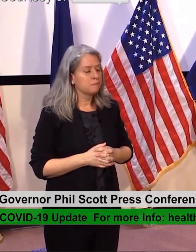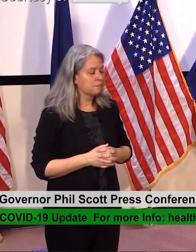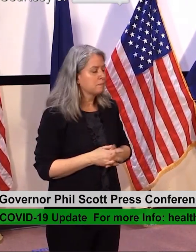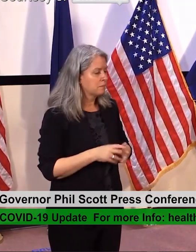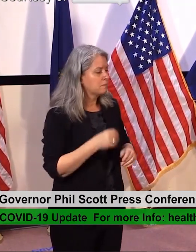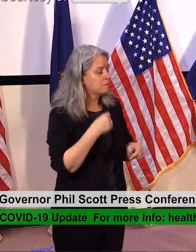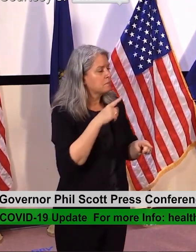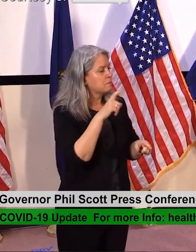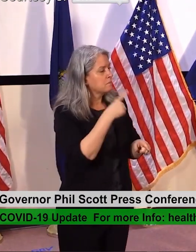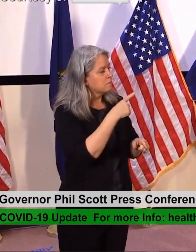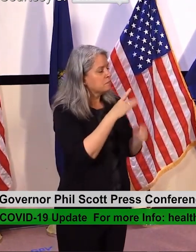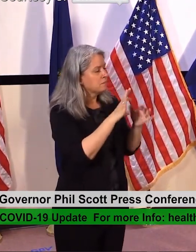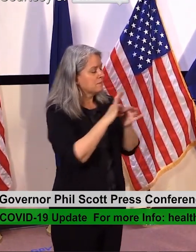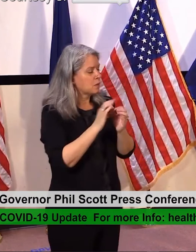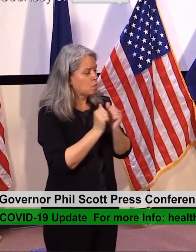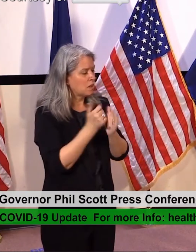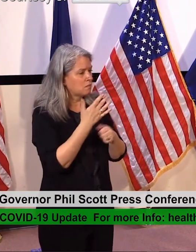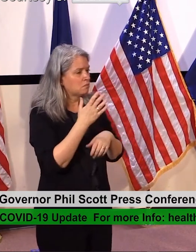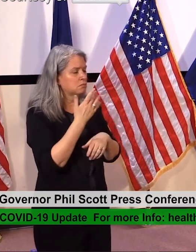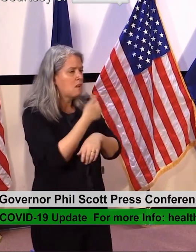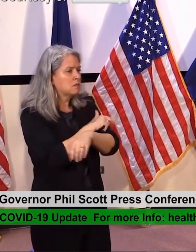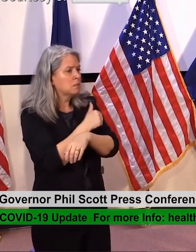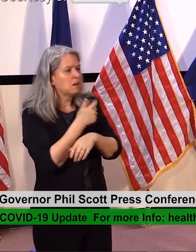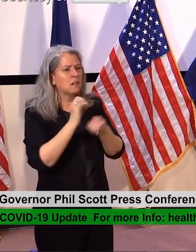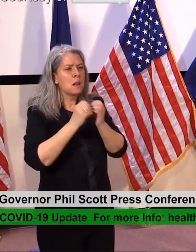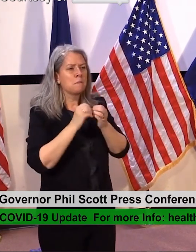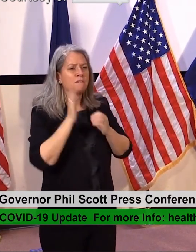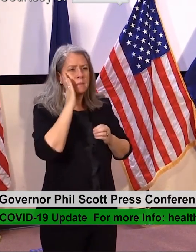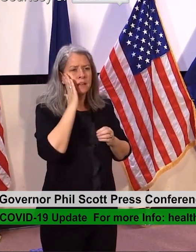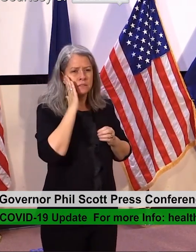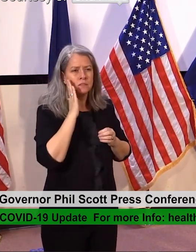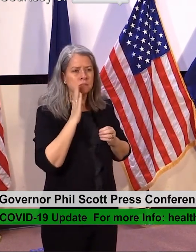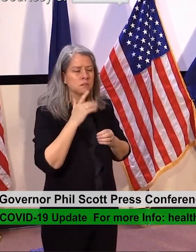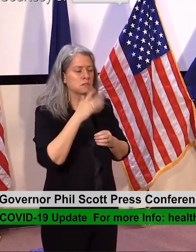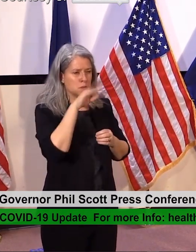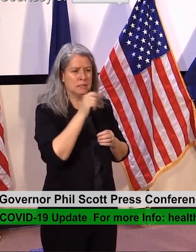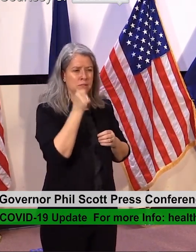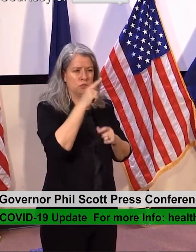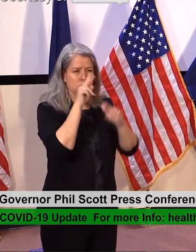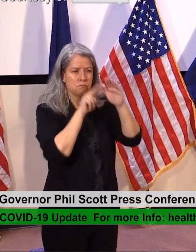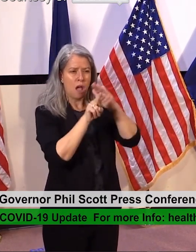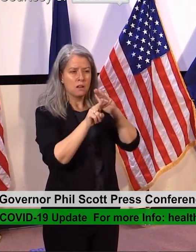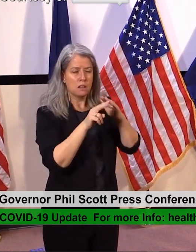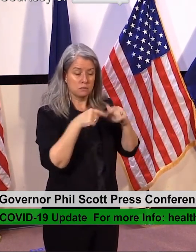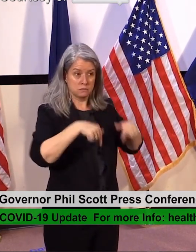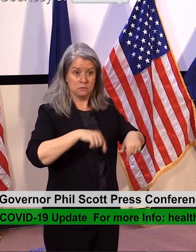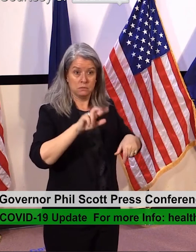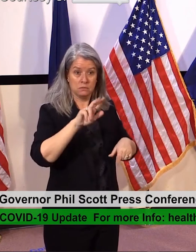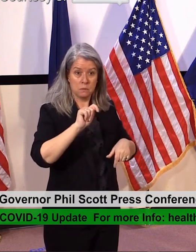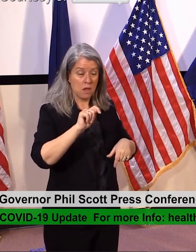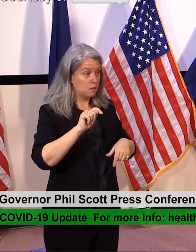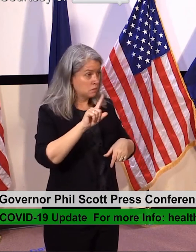My question is about hospital beds, and with the predictions that were put out yesterday, do we think Vermont is going